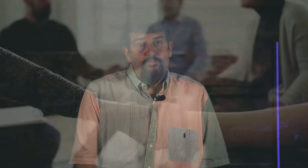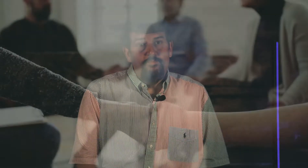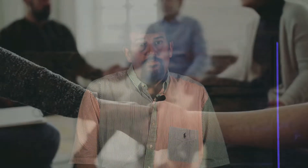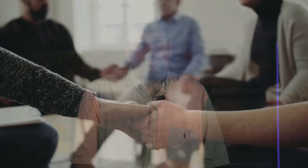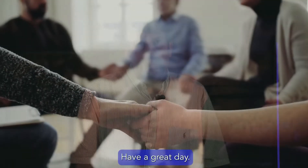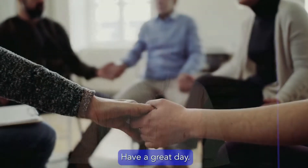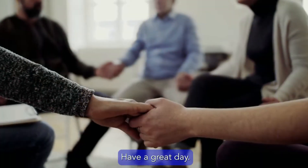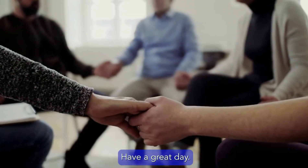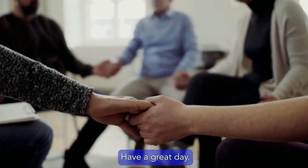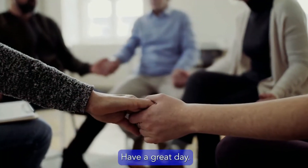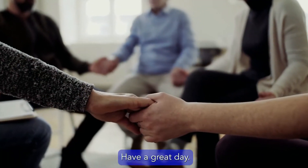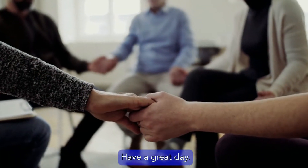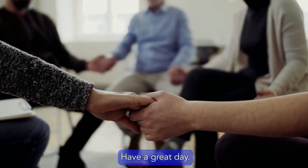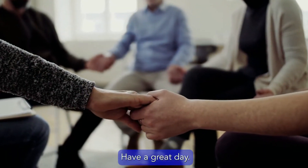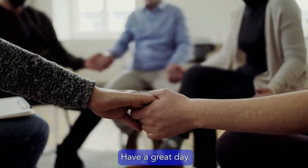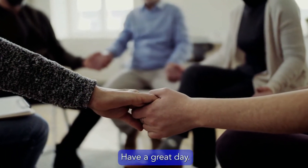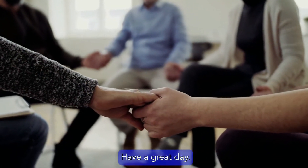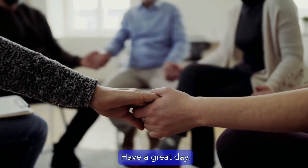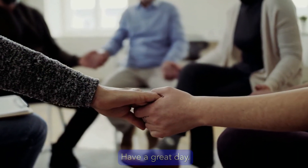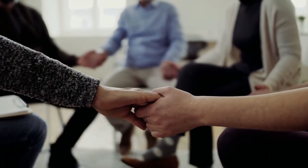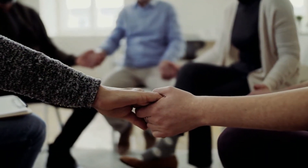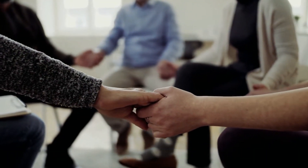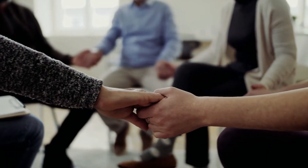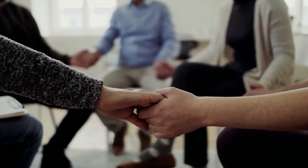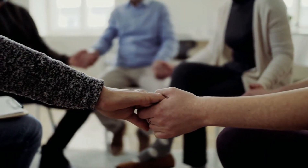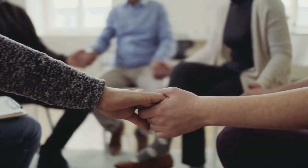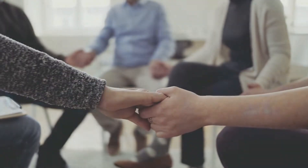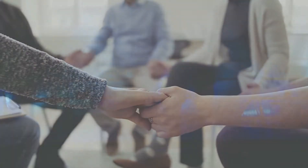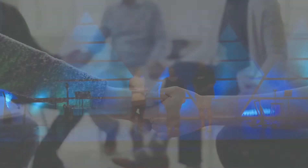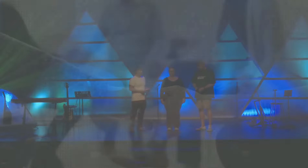community. Have a great day.